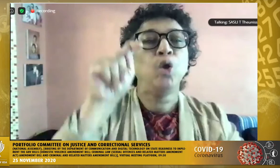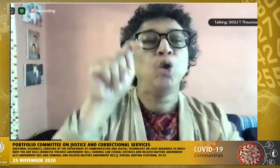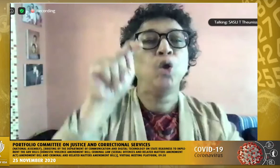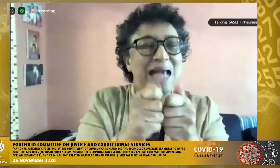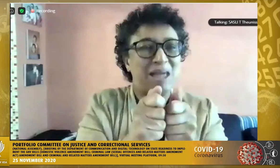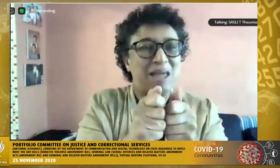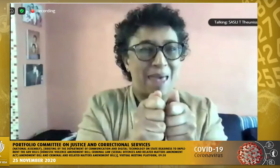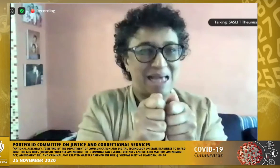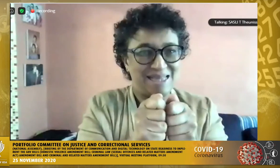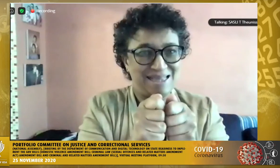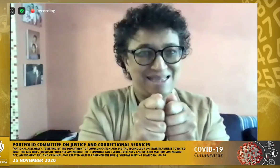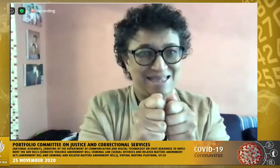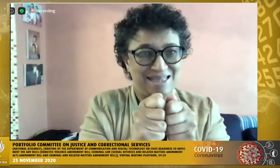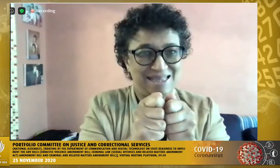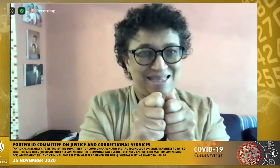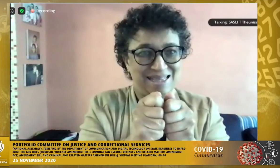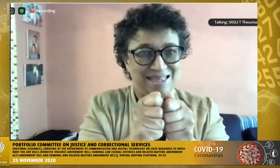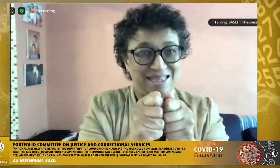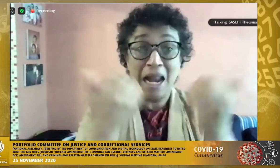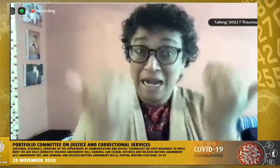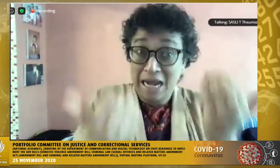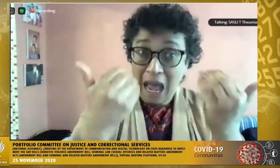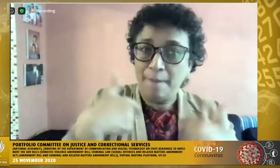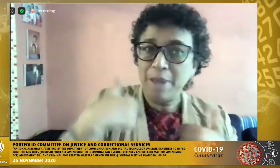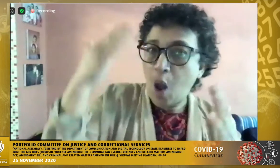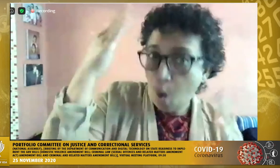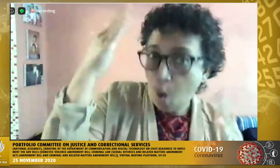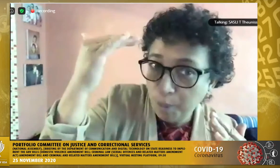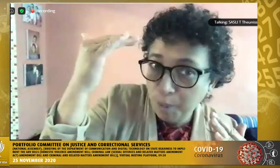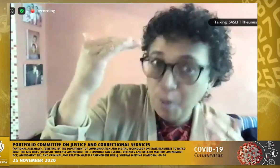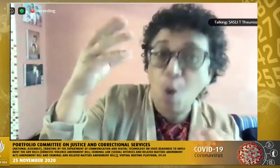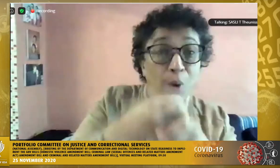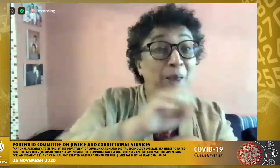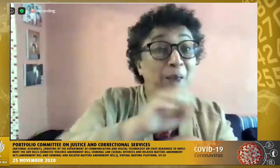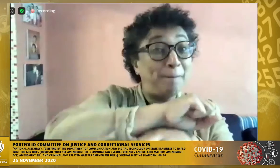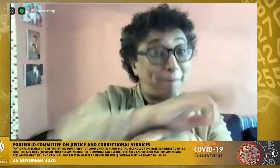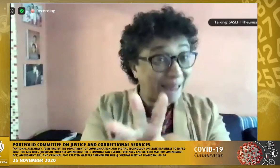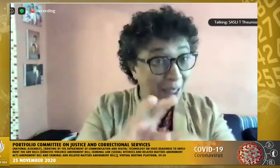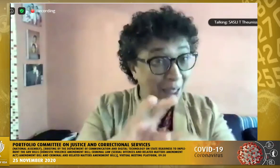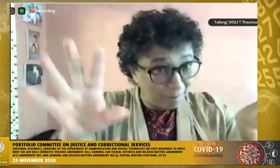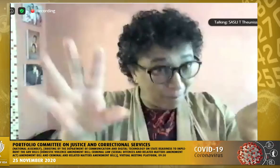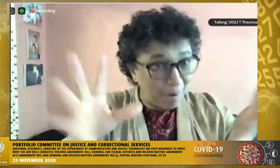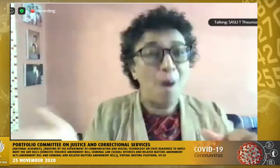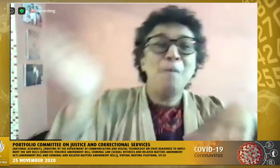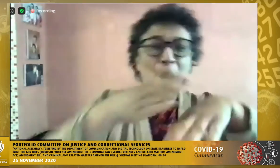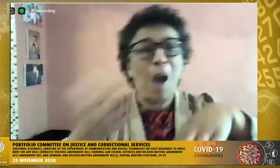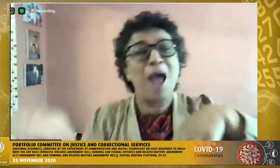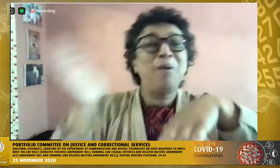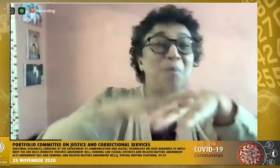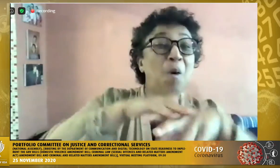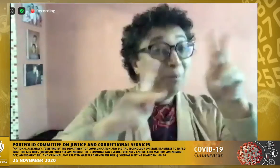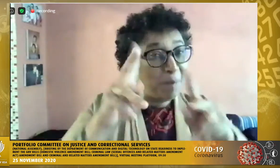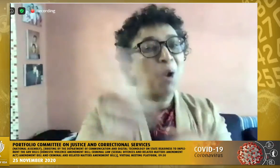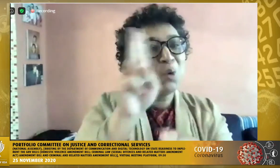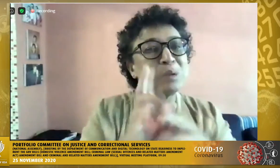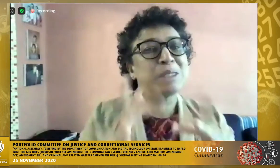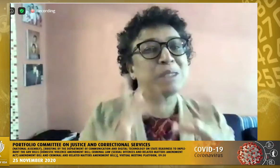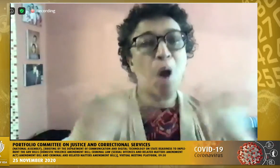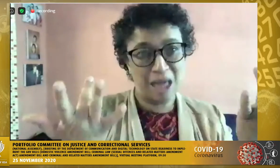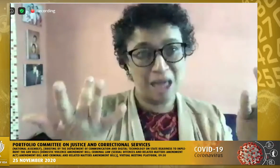that problem, nobody has responded to with regard to SMS. So I was expecting and I was hoping